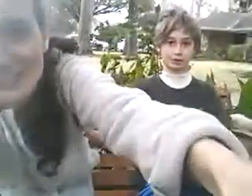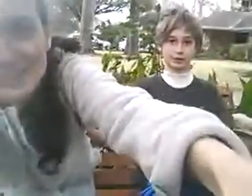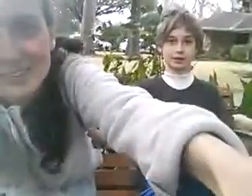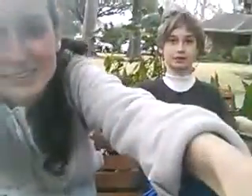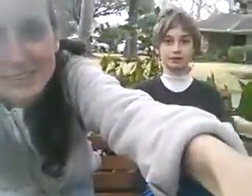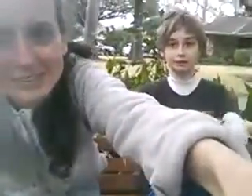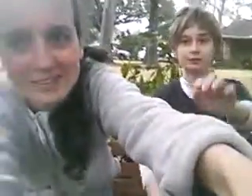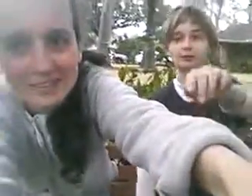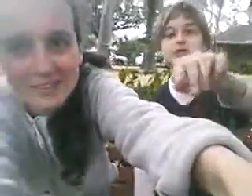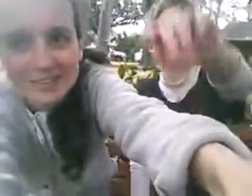Don't